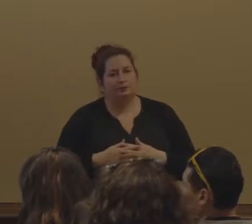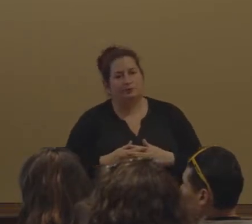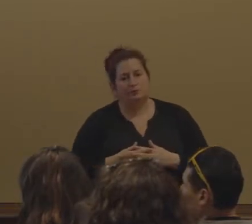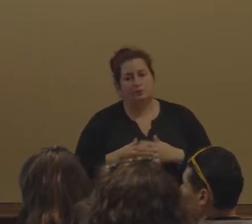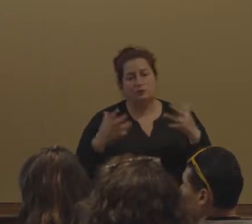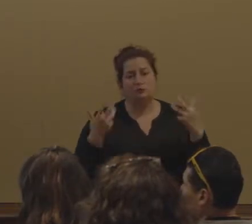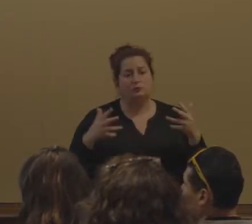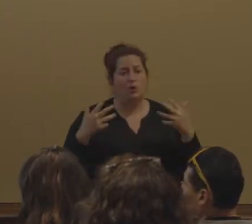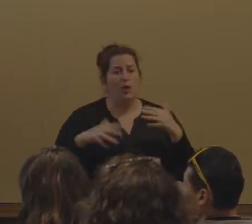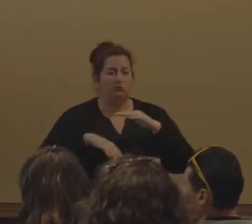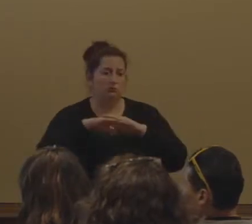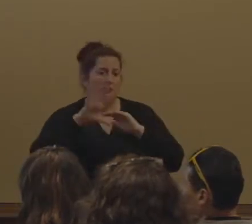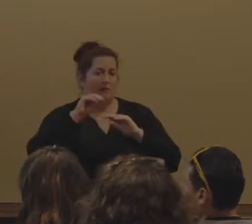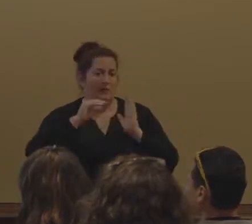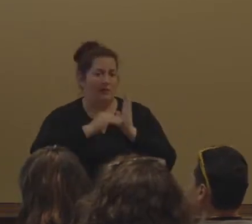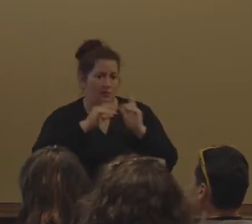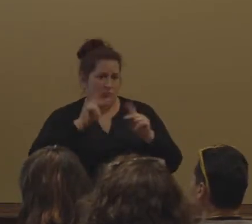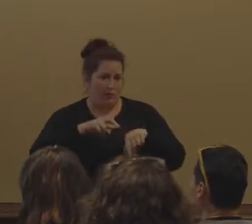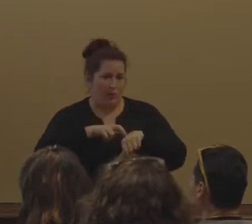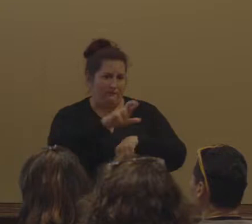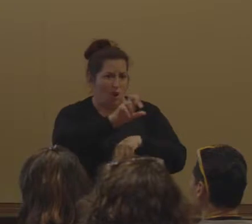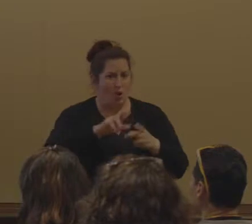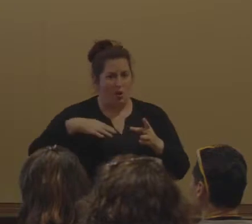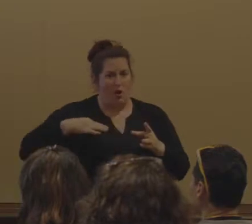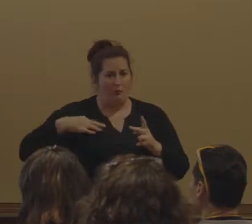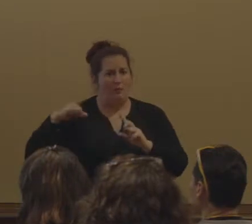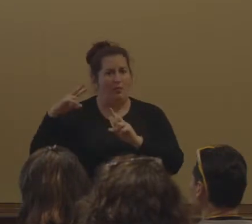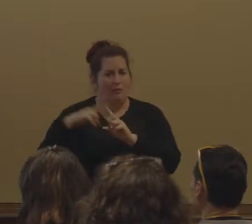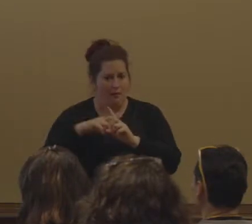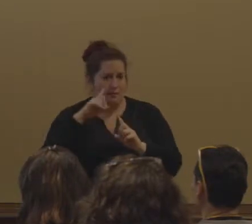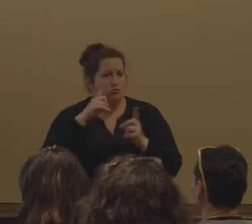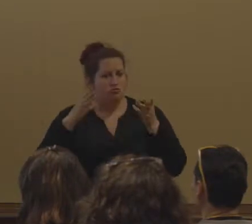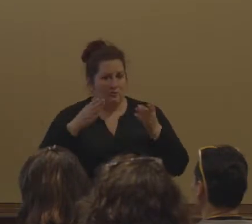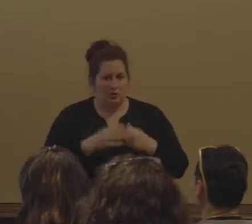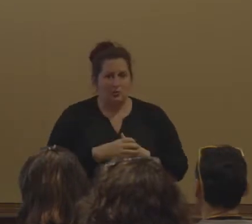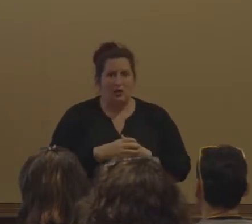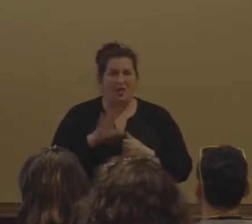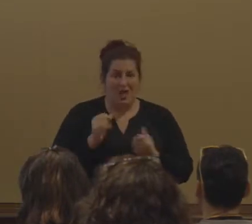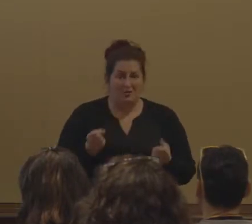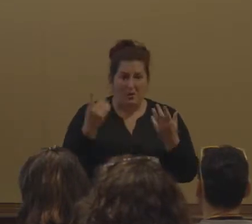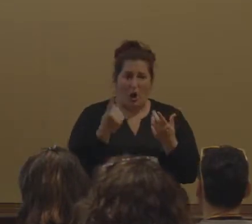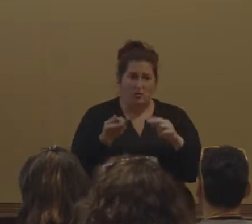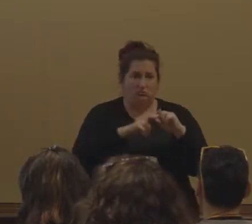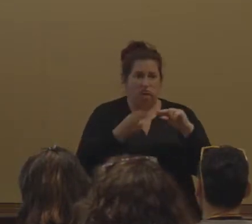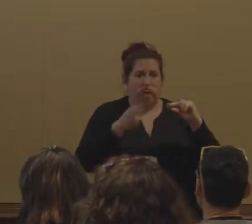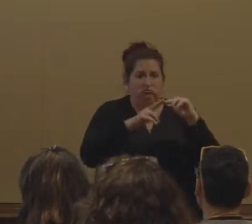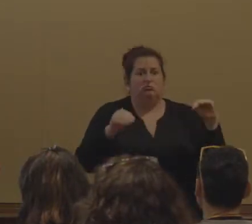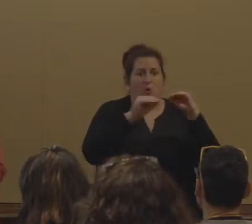about 50,000 individuals that have referred or applied for services with us. So that number always continues to